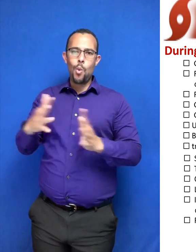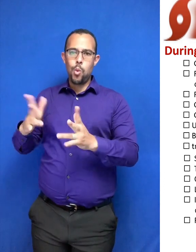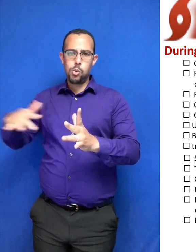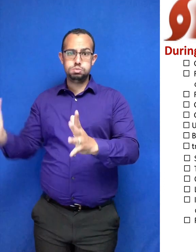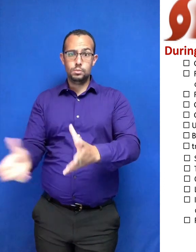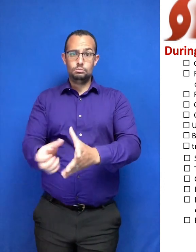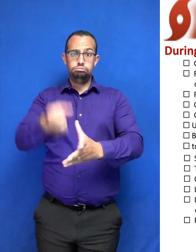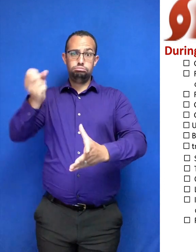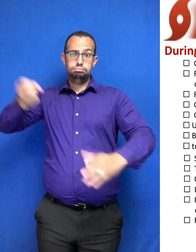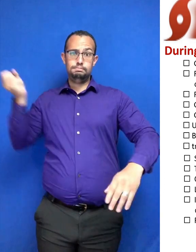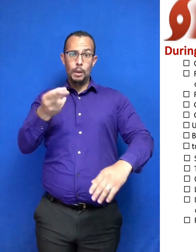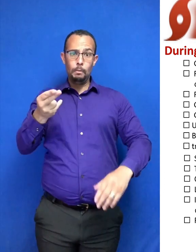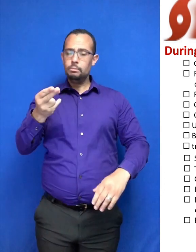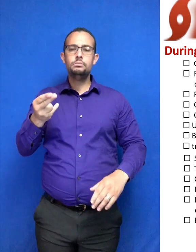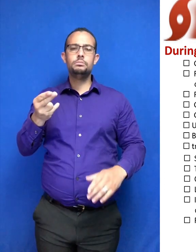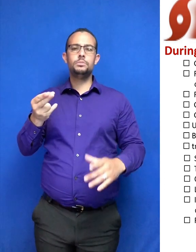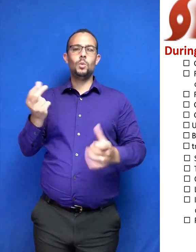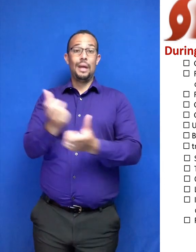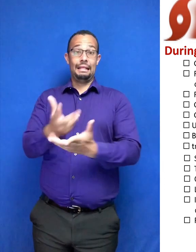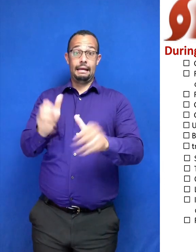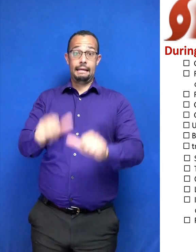Secure and anchor items that cannot be brought inside.